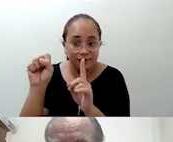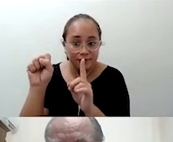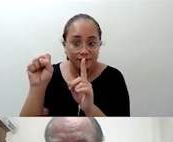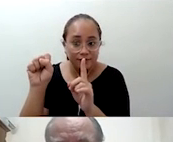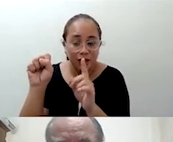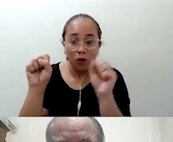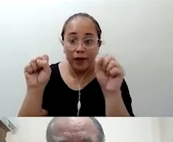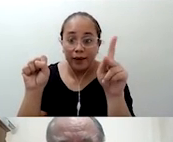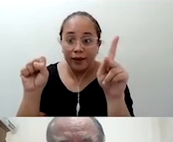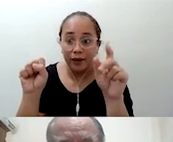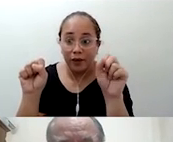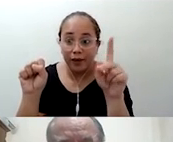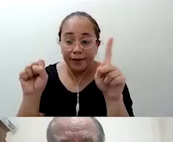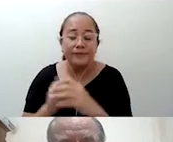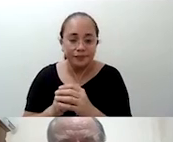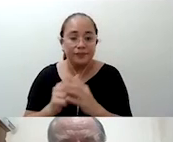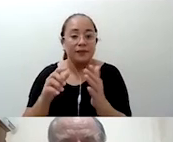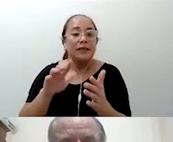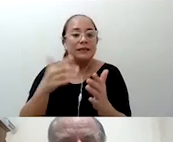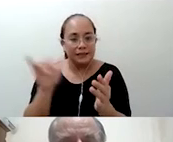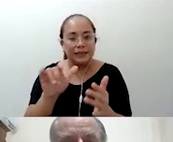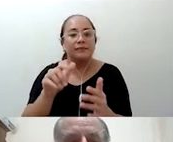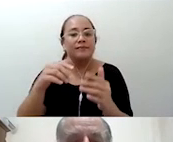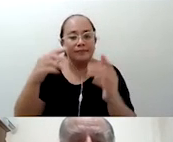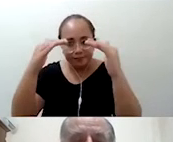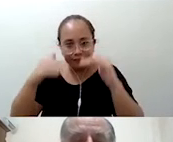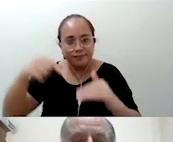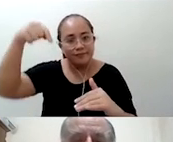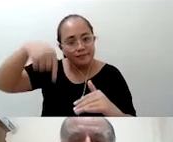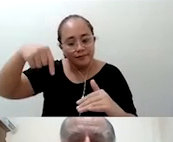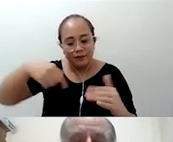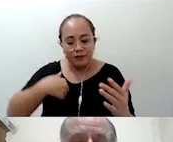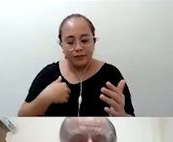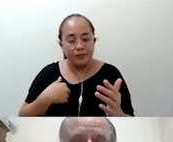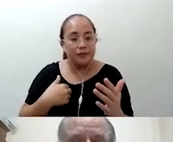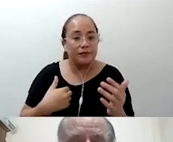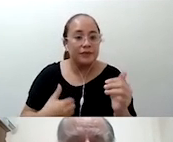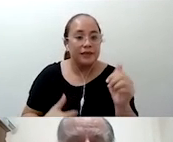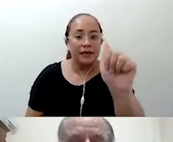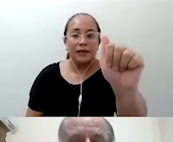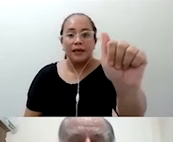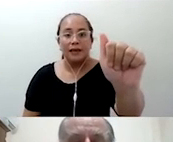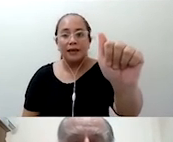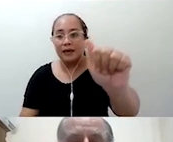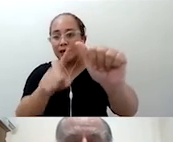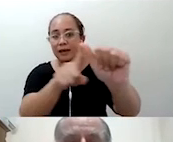Okay. We'll go along a little further. Okay, with the A with the thumb extended,